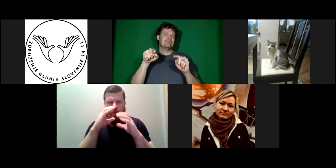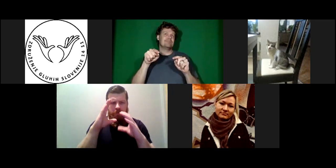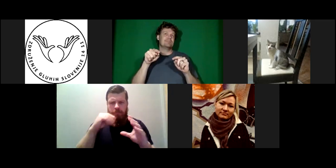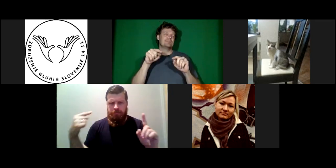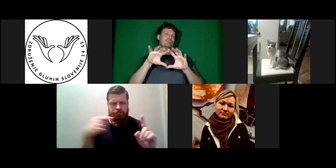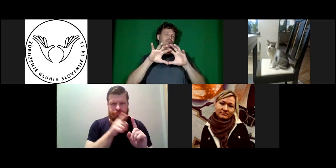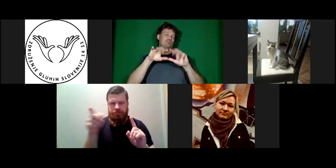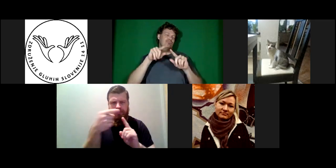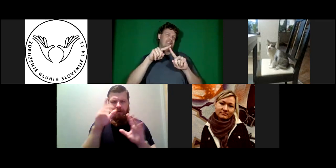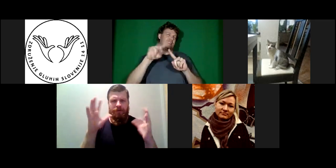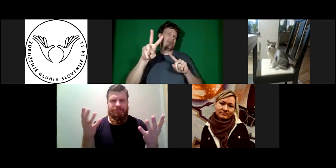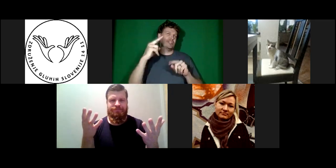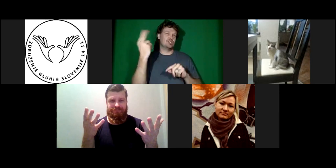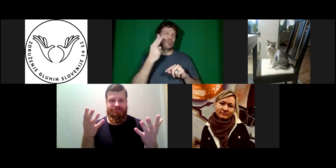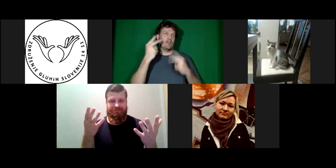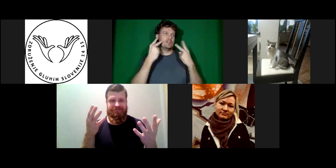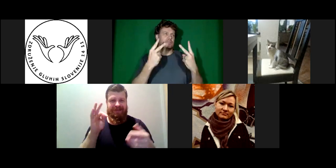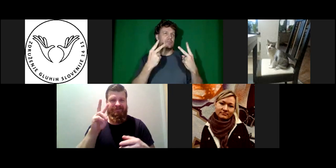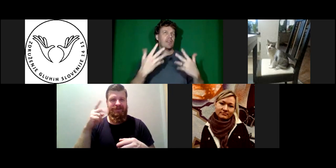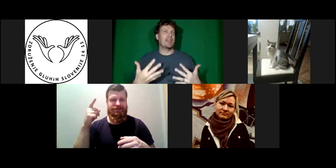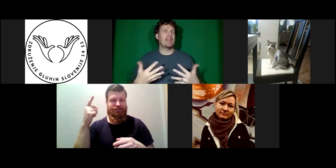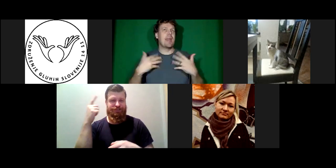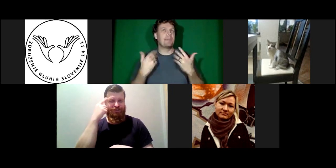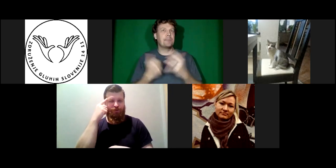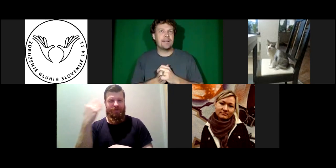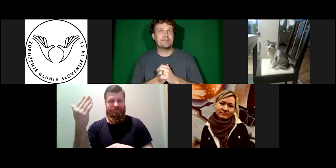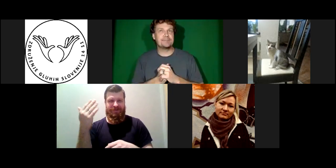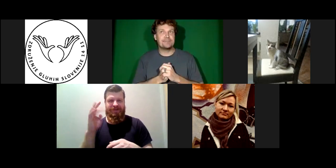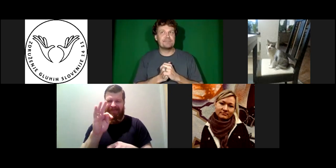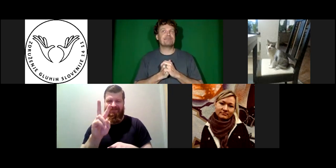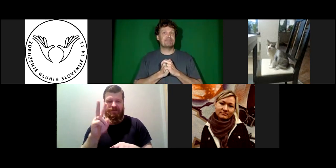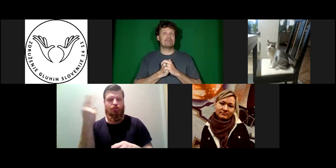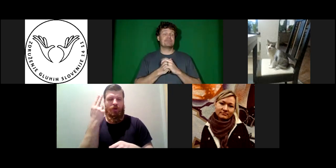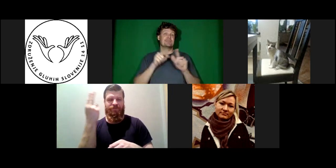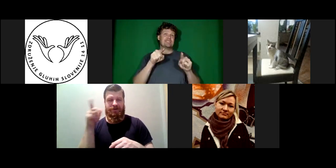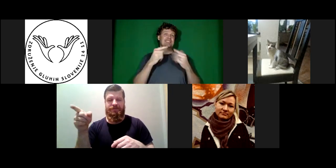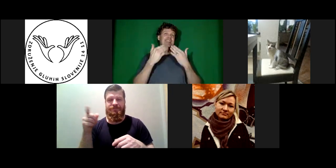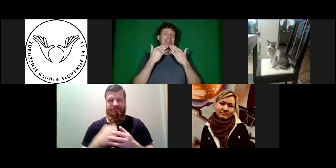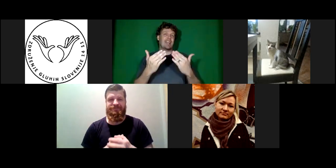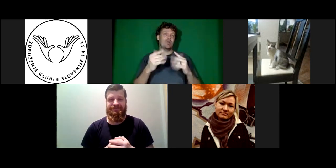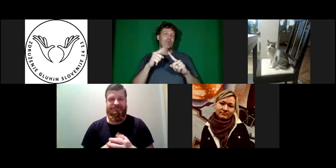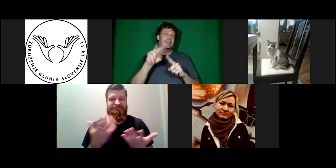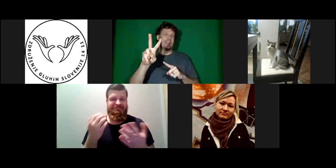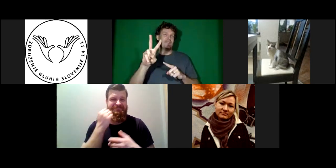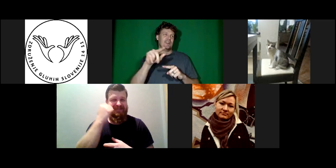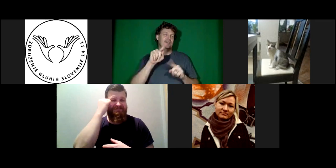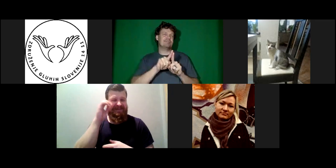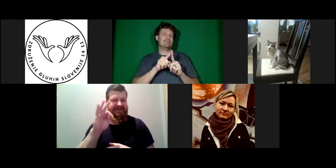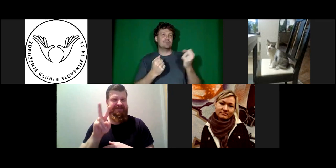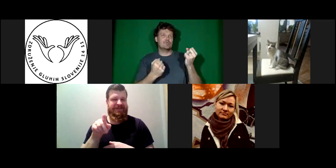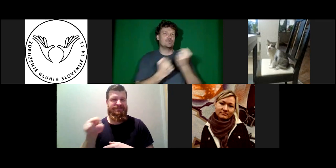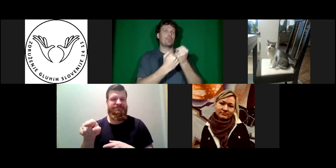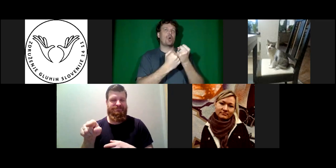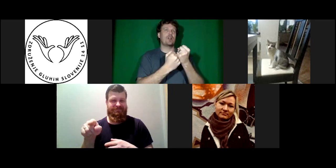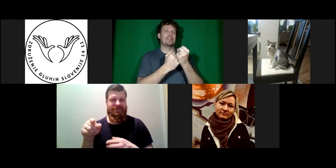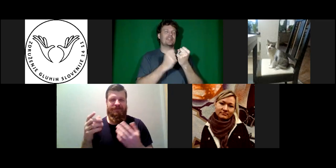television. And that was also a great opportunity to show on Slovenian television how we used deaf